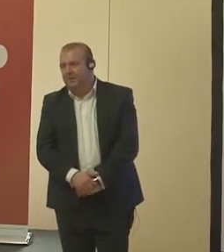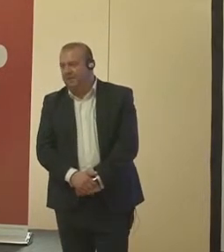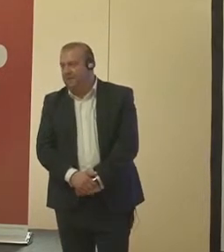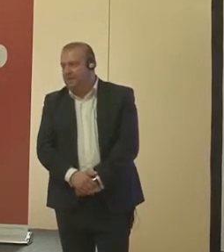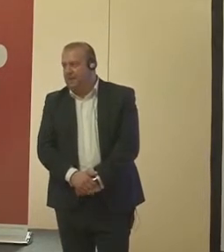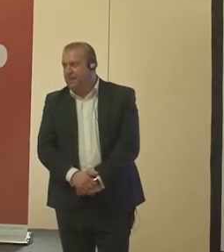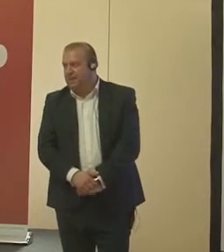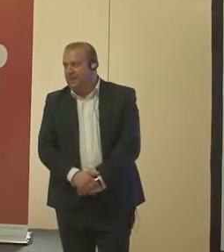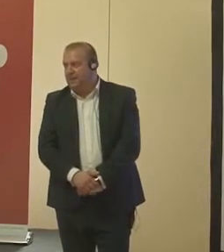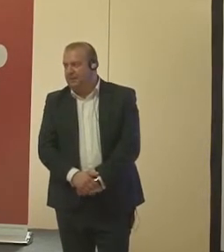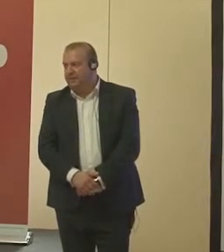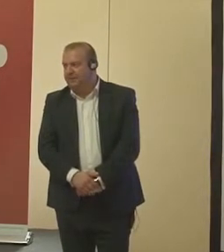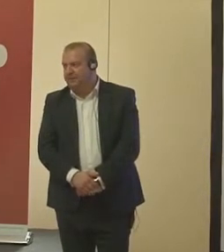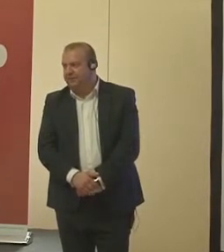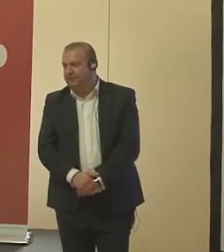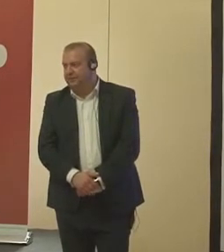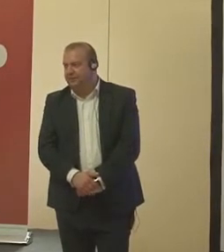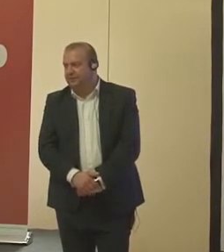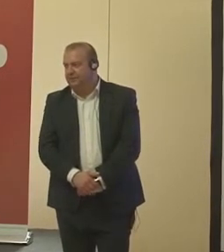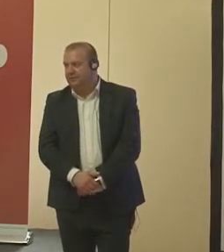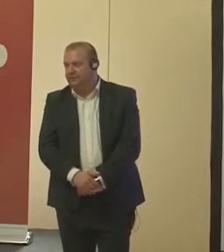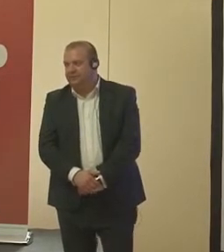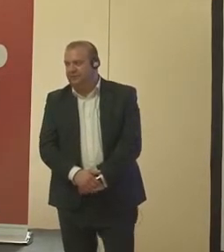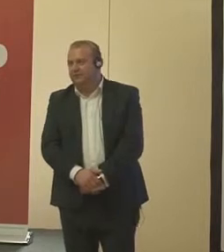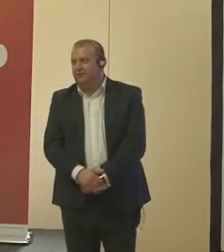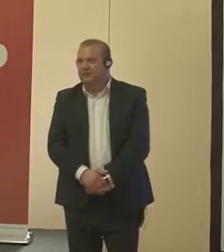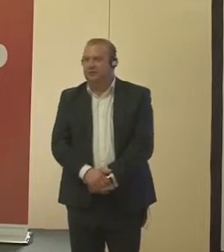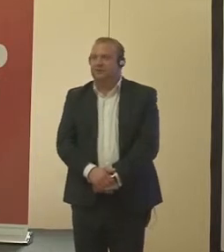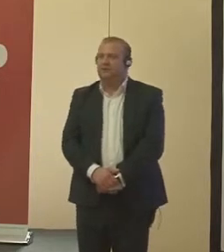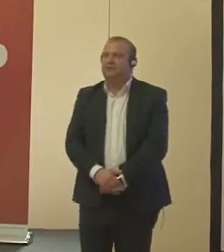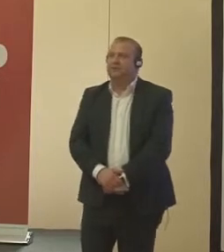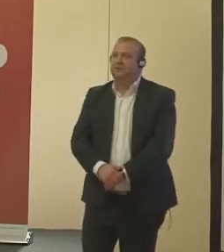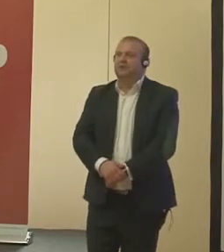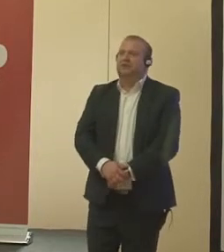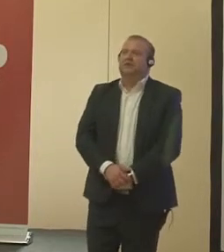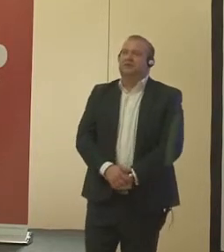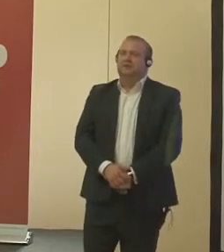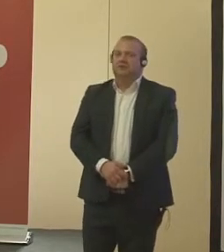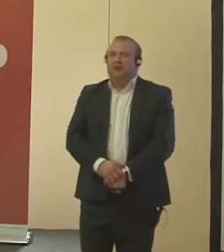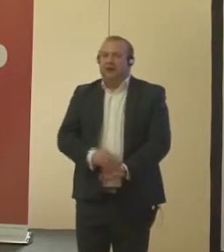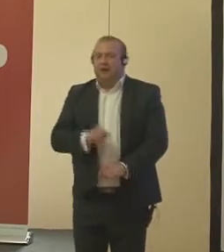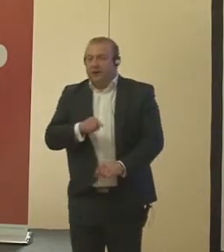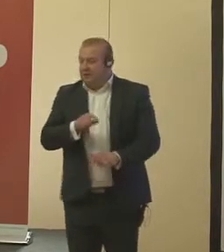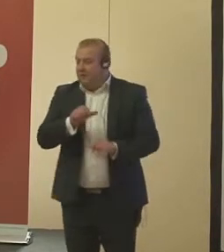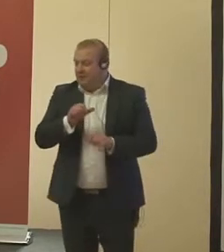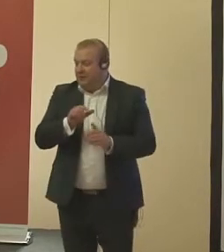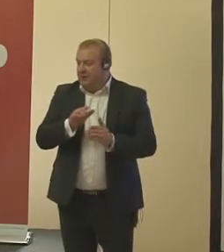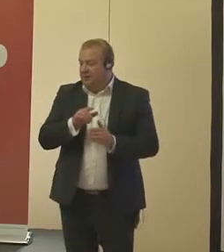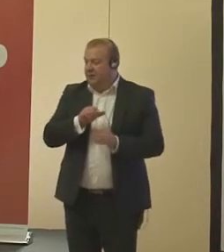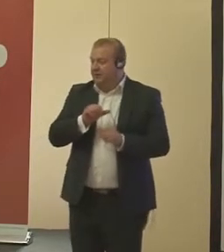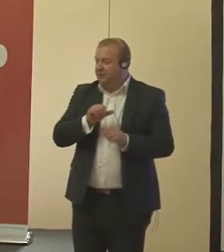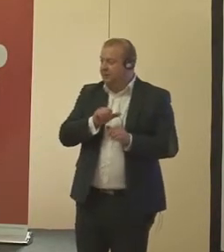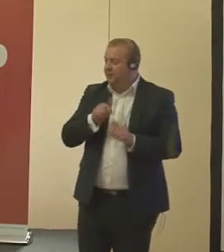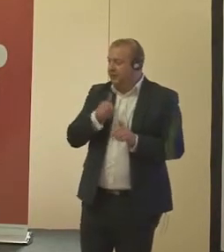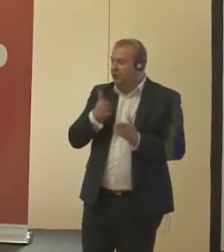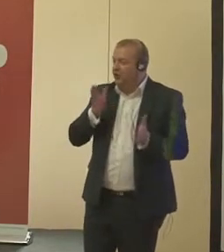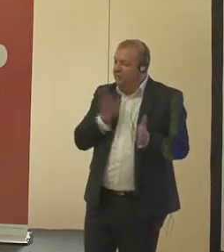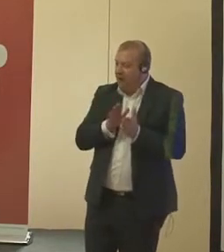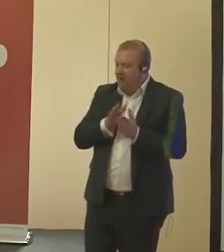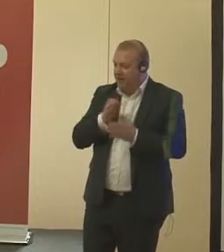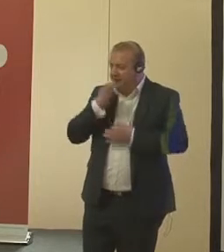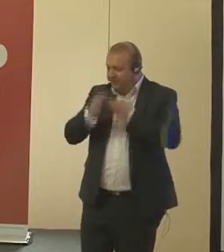try and stick to the script a bit more this time, so it'll make a bit more sense, I hope. The first three examples I'm going to show you are going